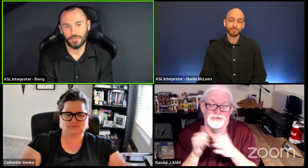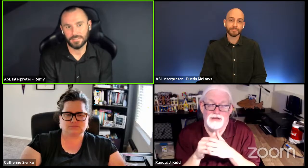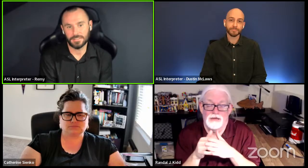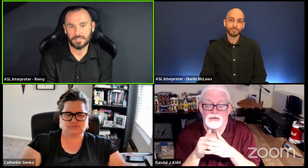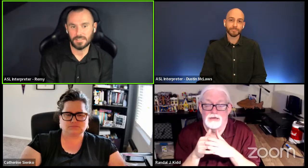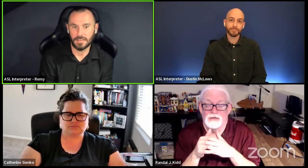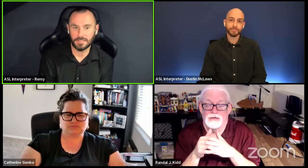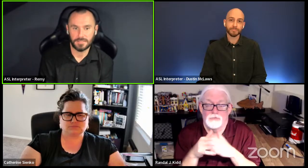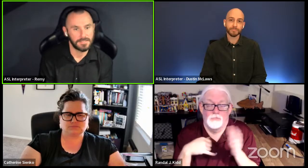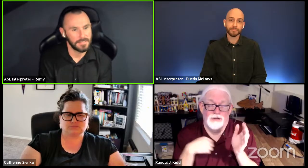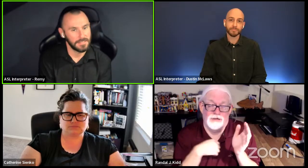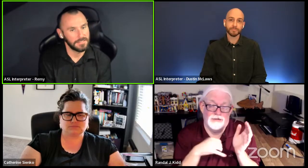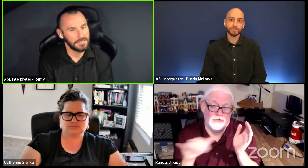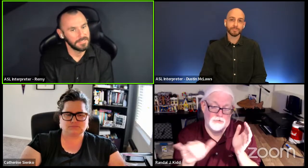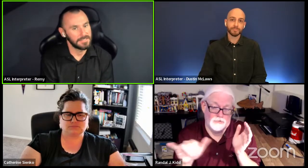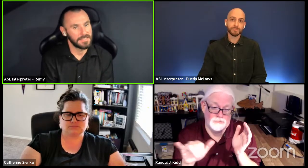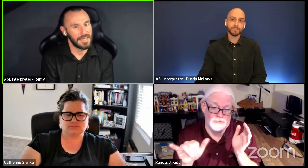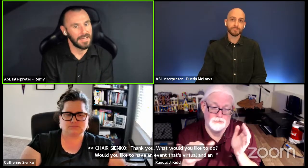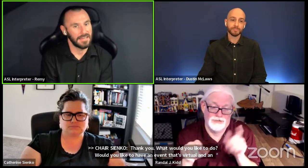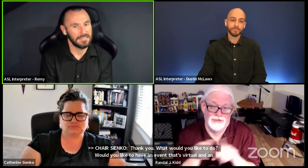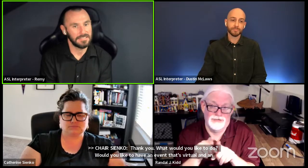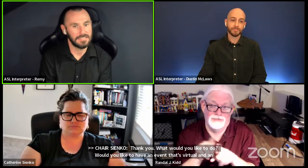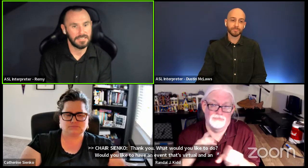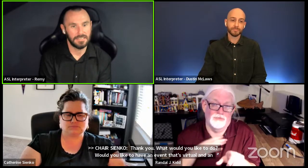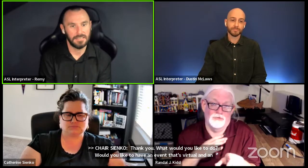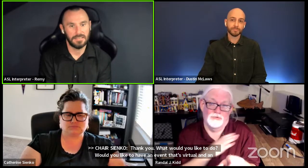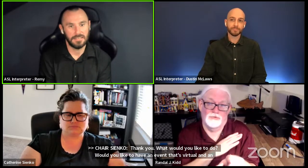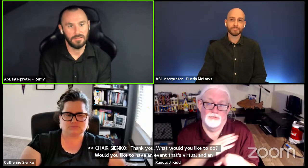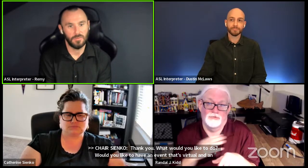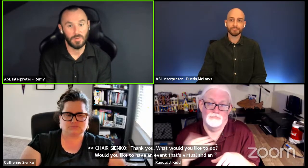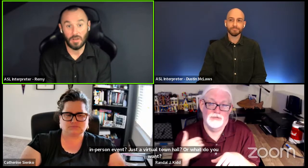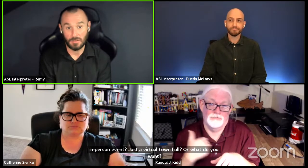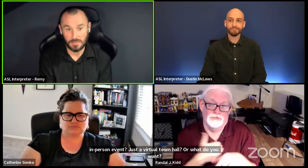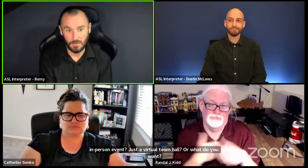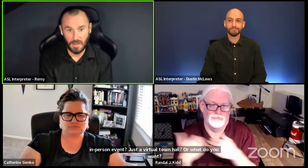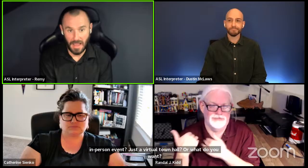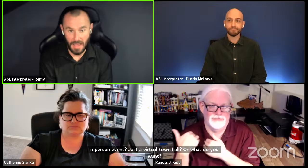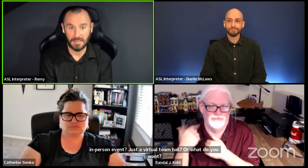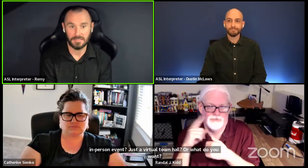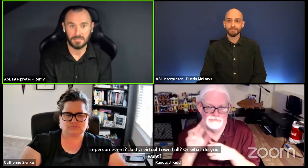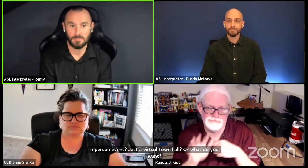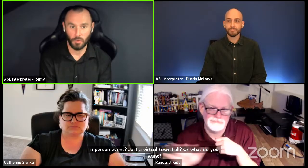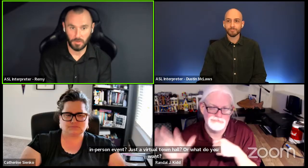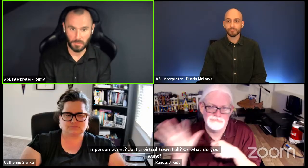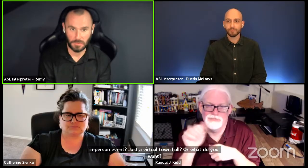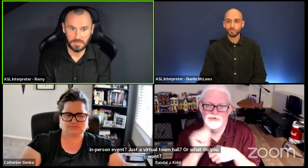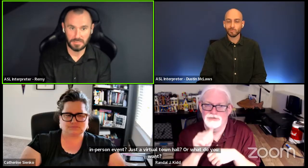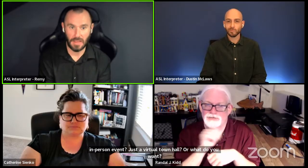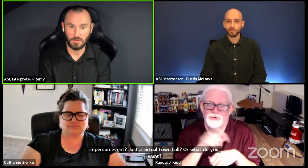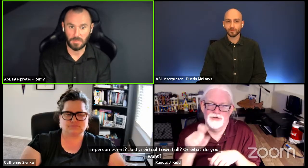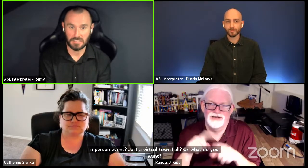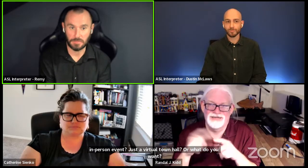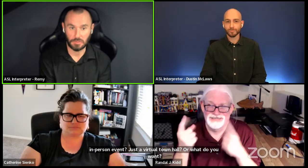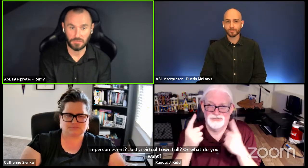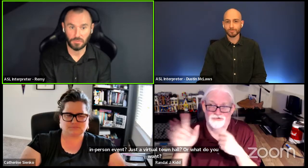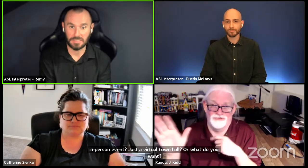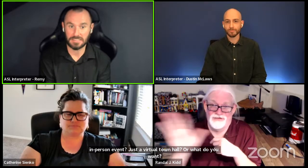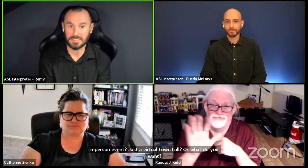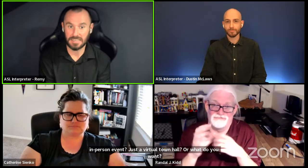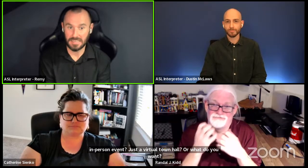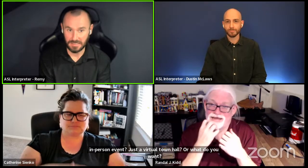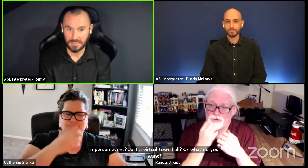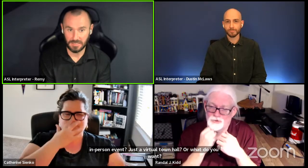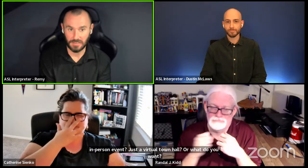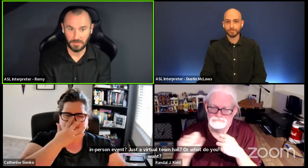My current stance is that we also, as board members, have a responsibility